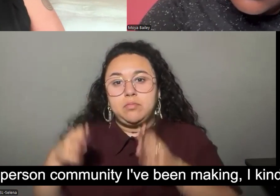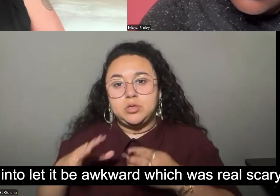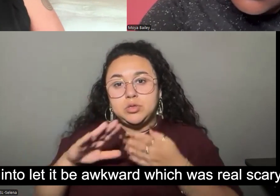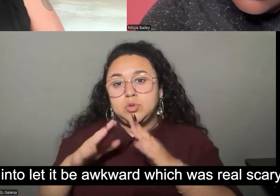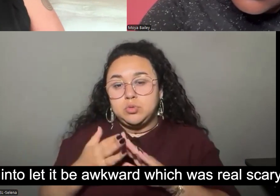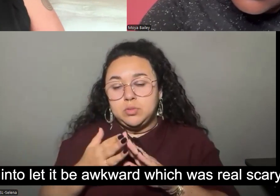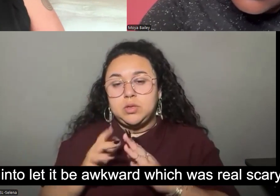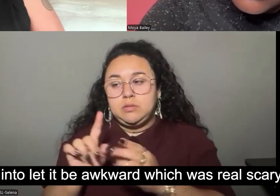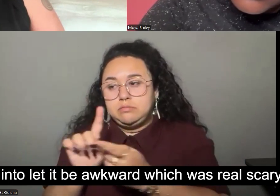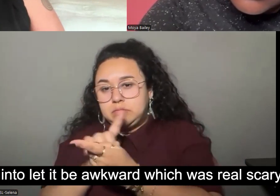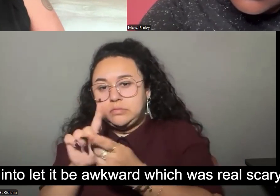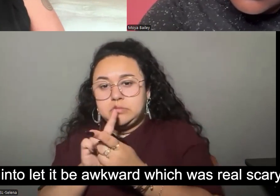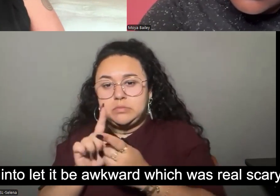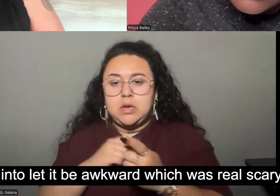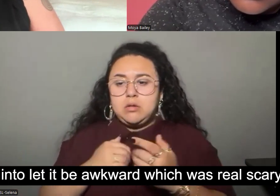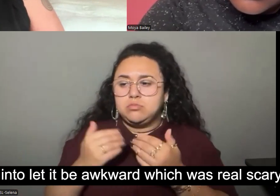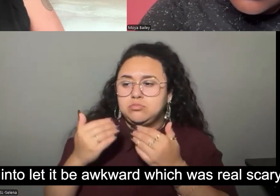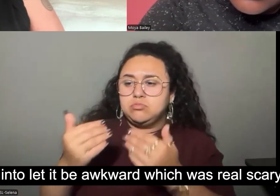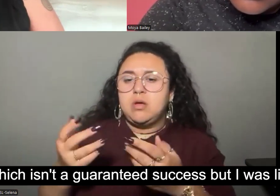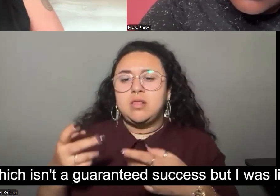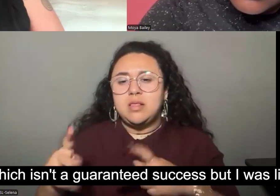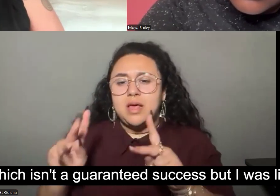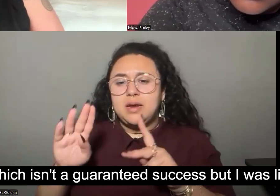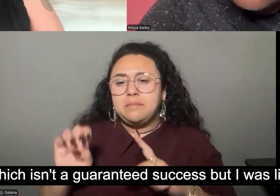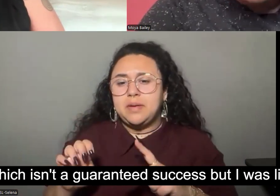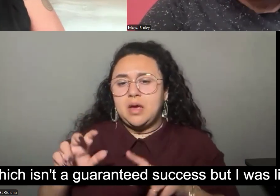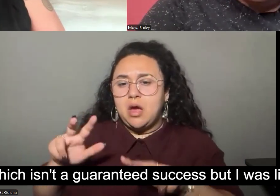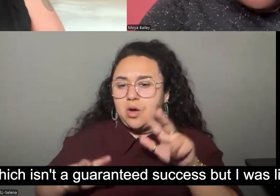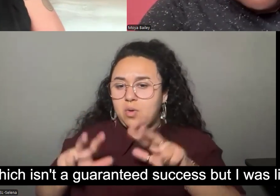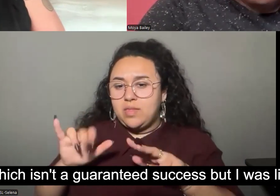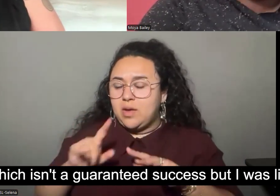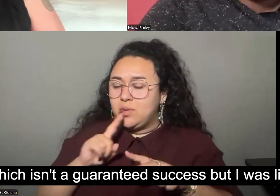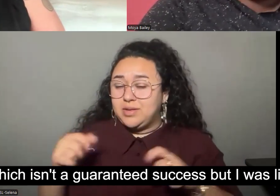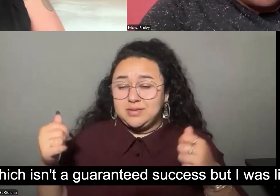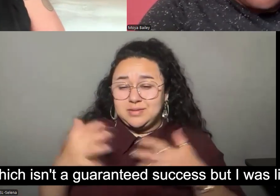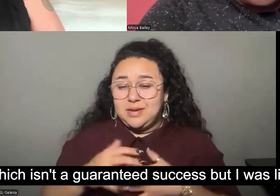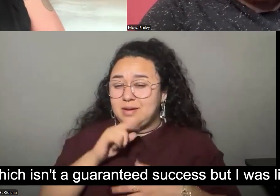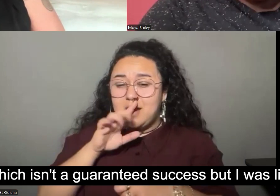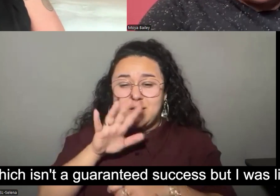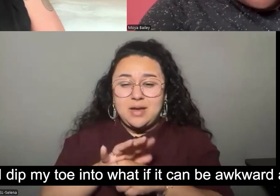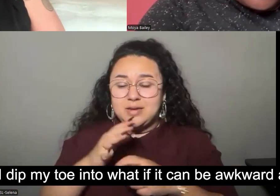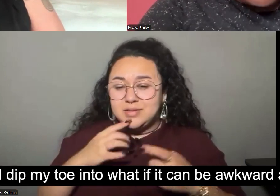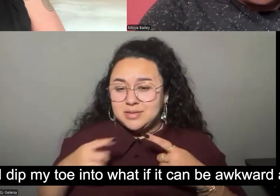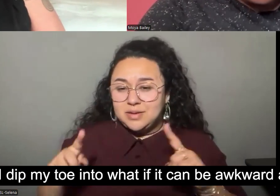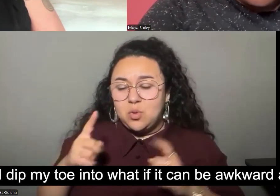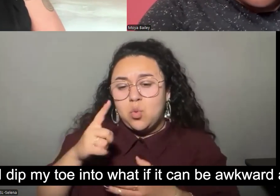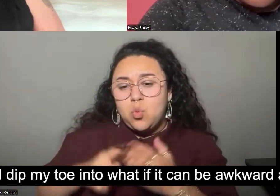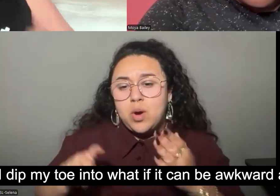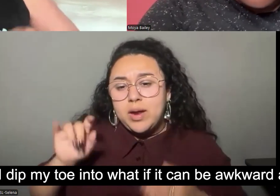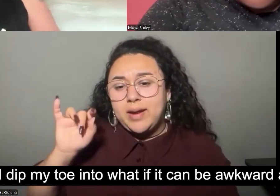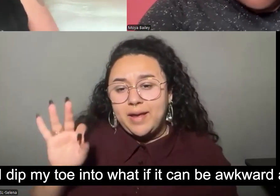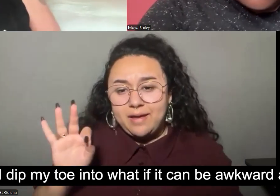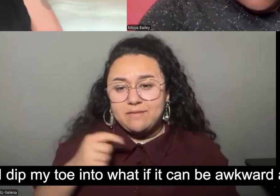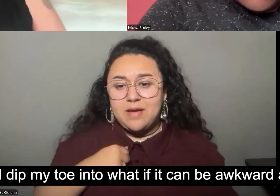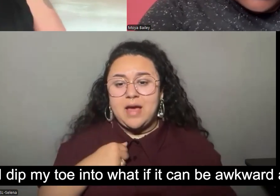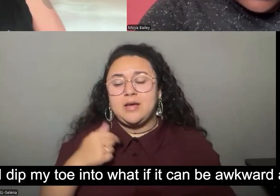I kind of leaned into like let it be awkward, which was real scary and which isn't a guaranteed success. But I was like, what if I dip